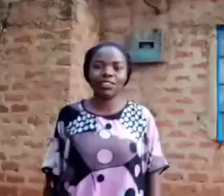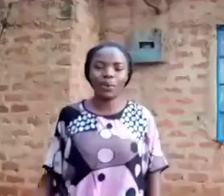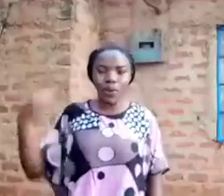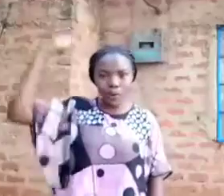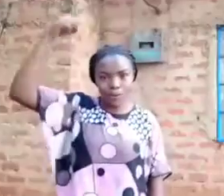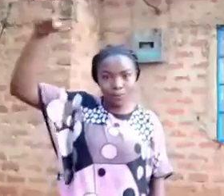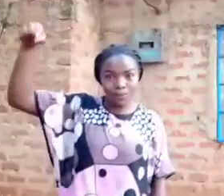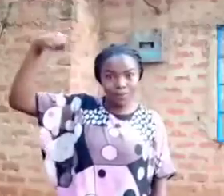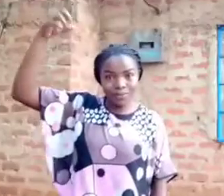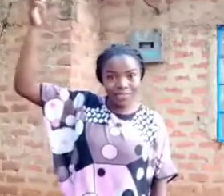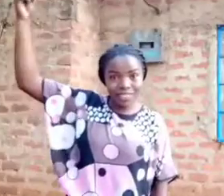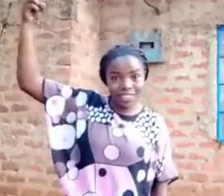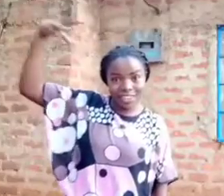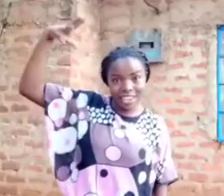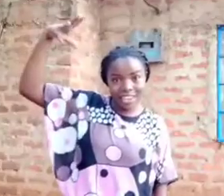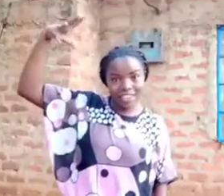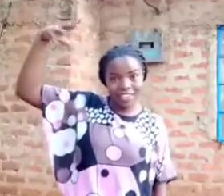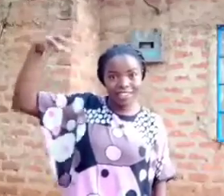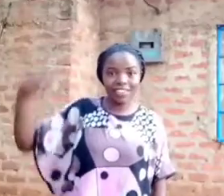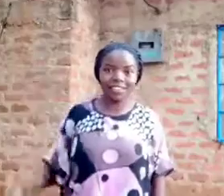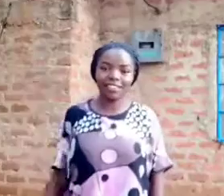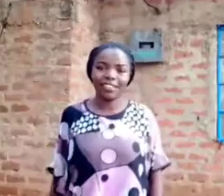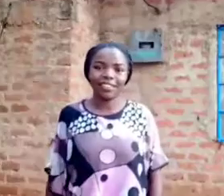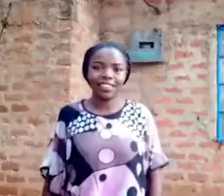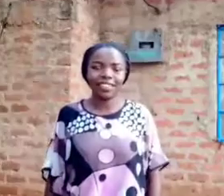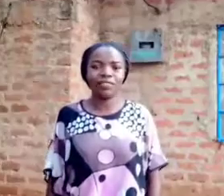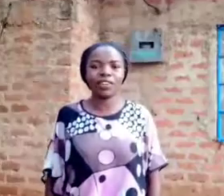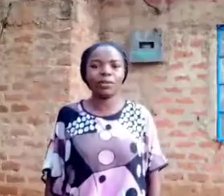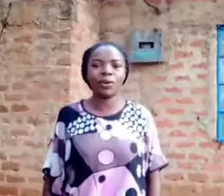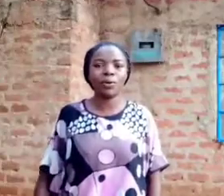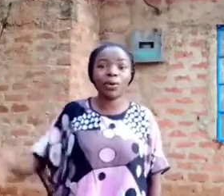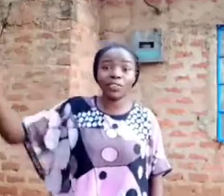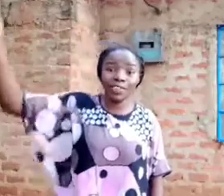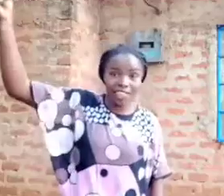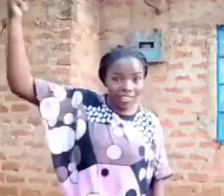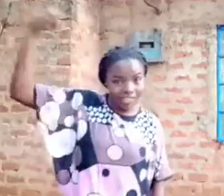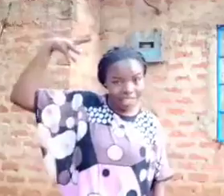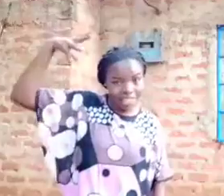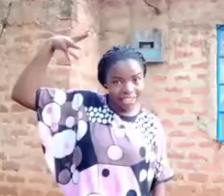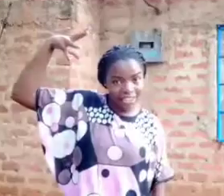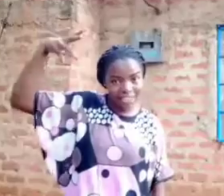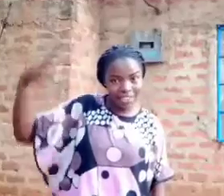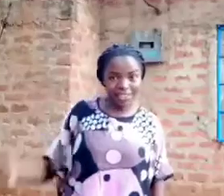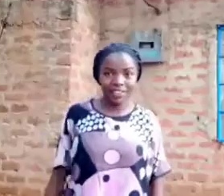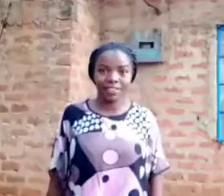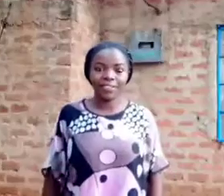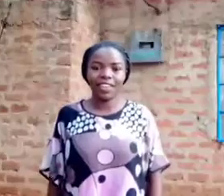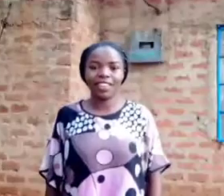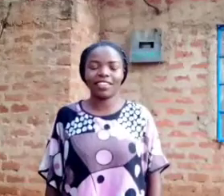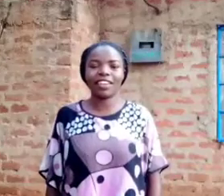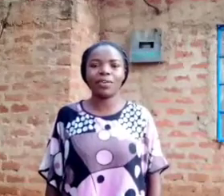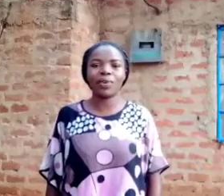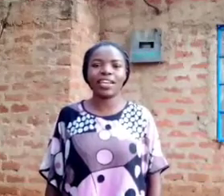So, sun. The first one was sun. And the second one